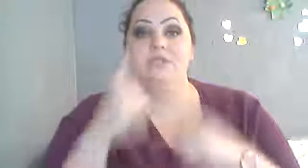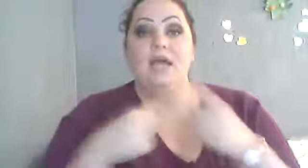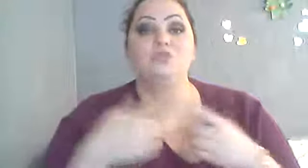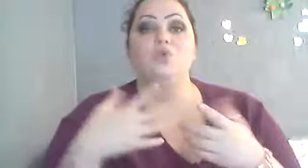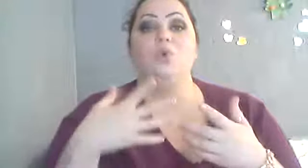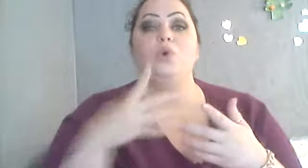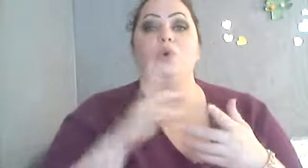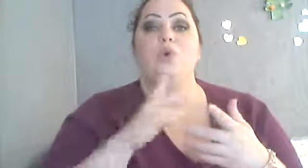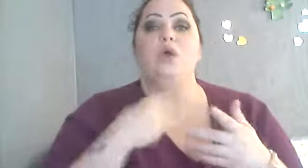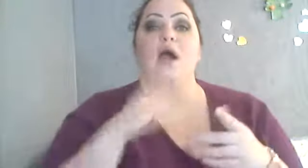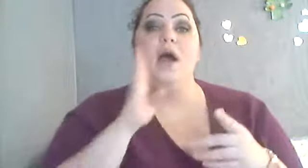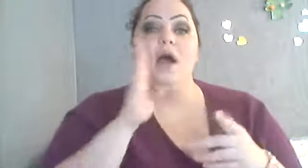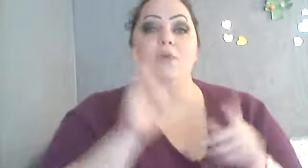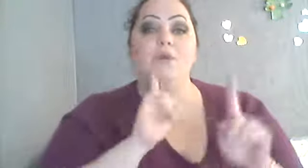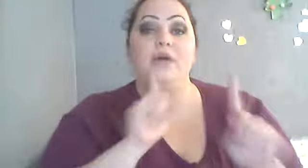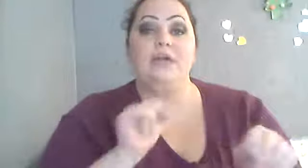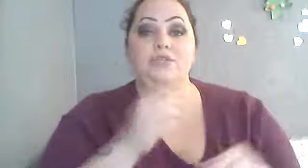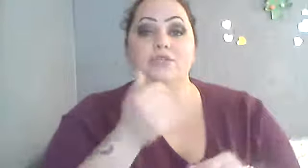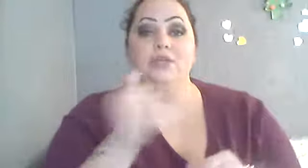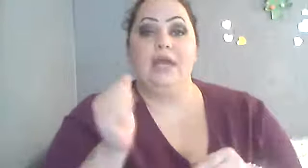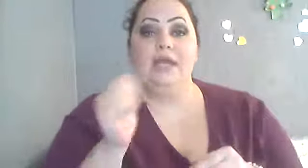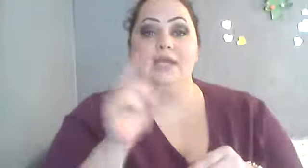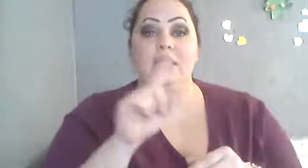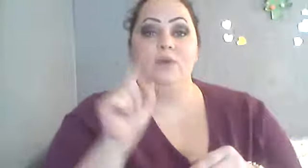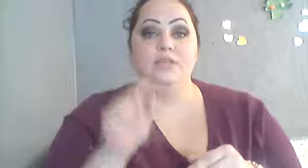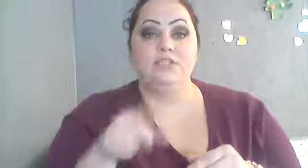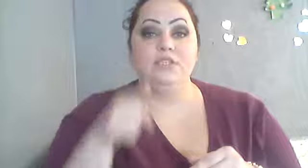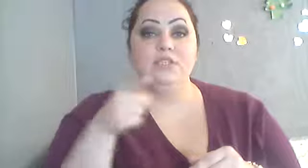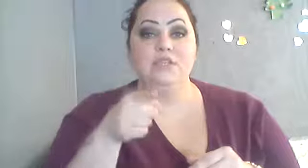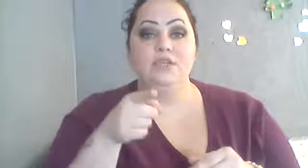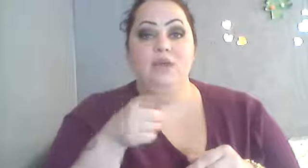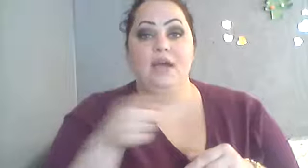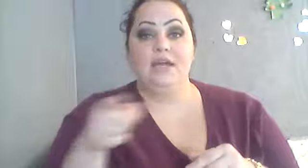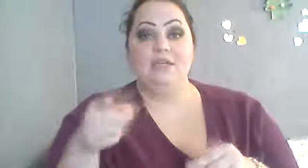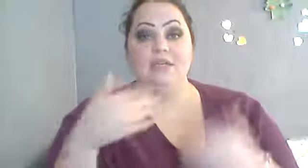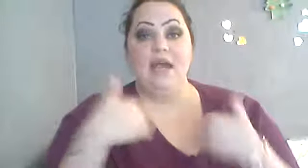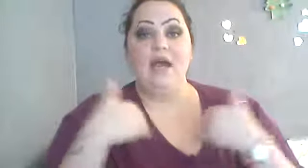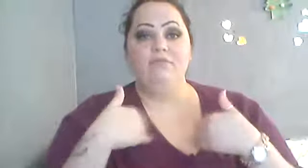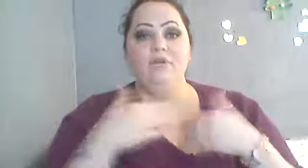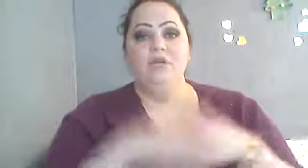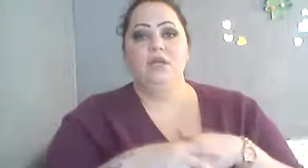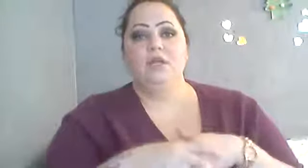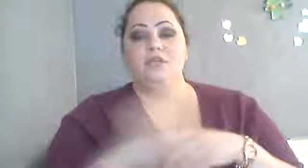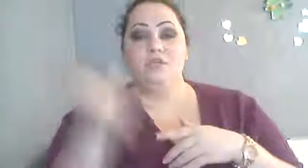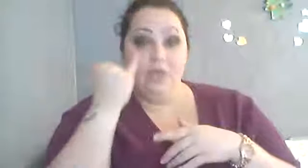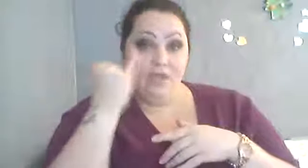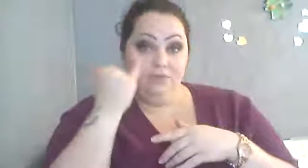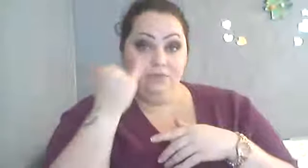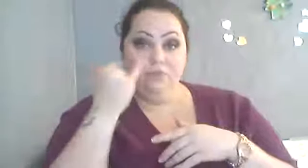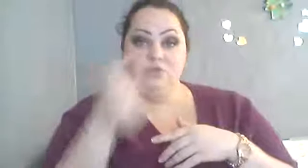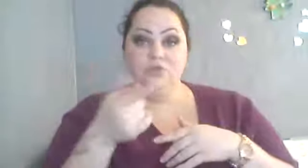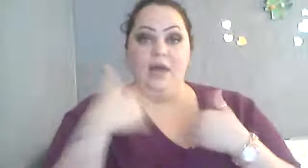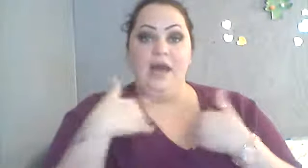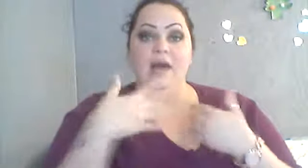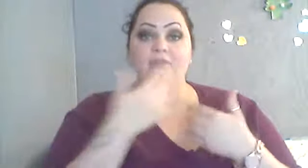signs, or I will answer any questions that you guys have. So if you do have